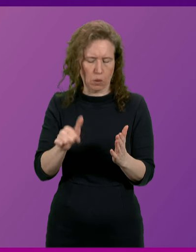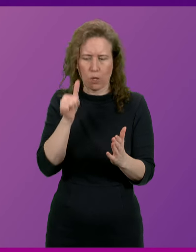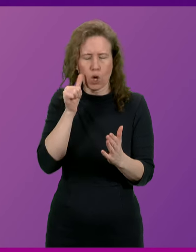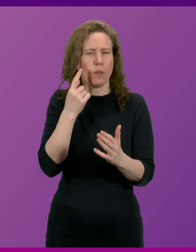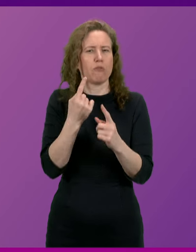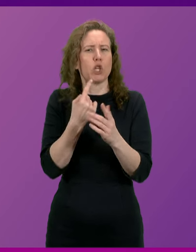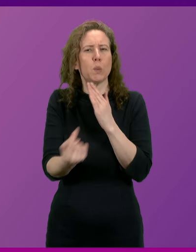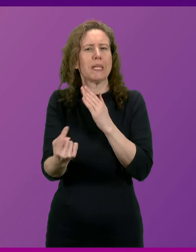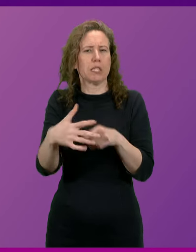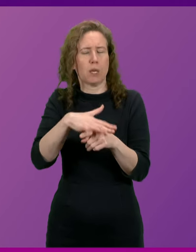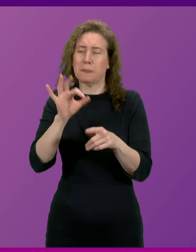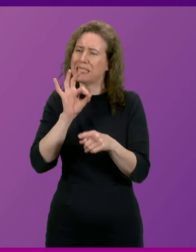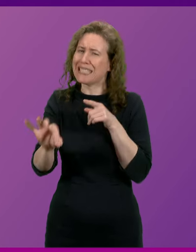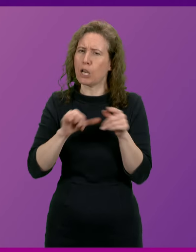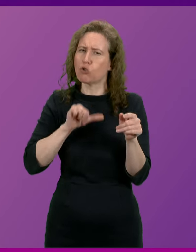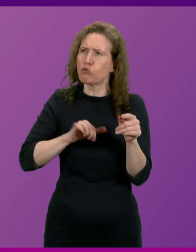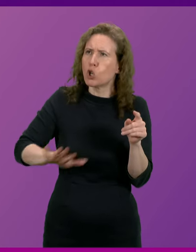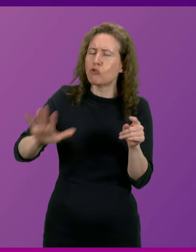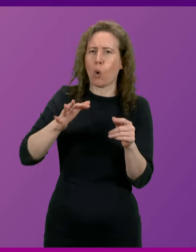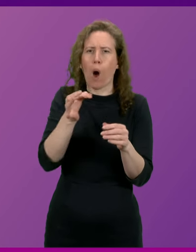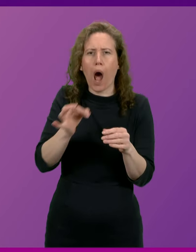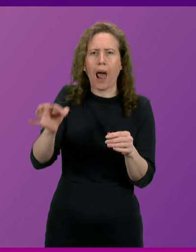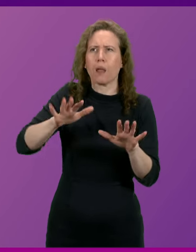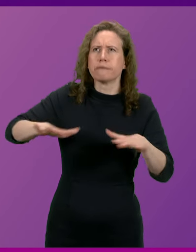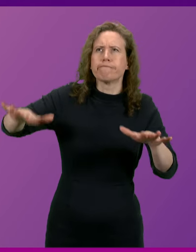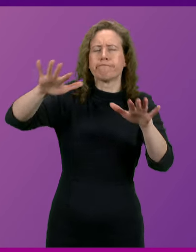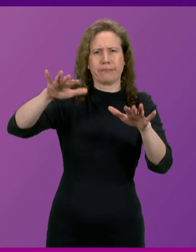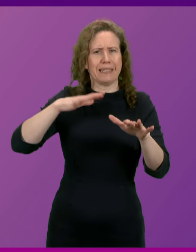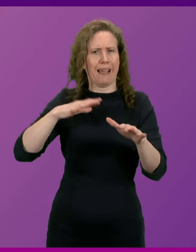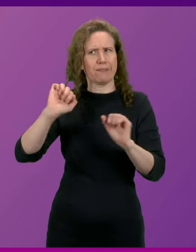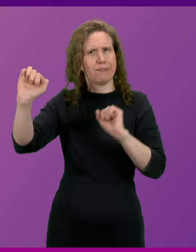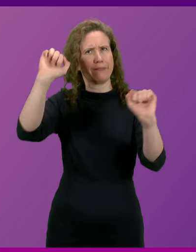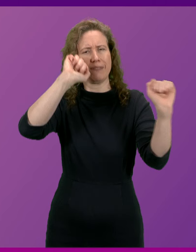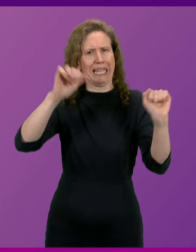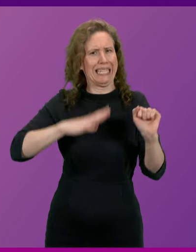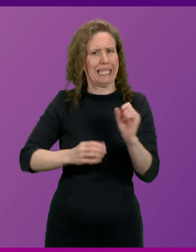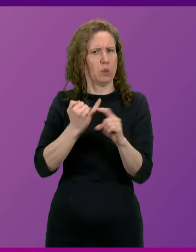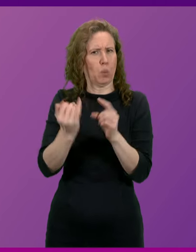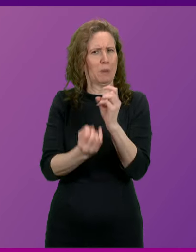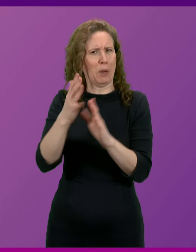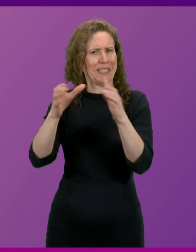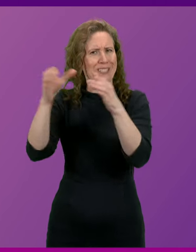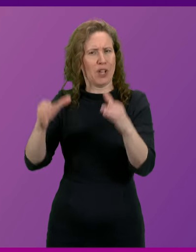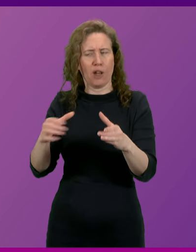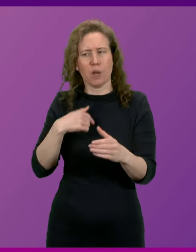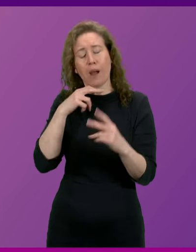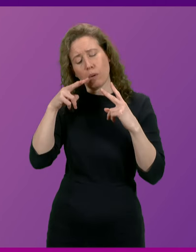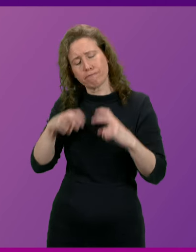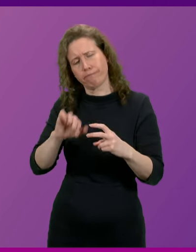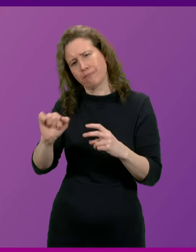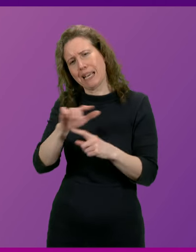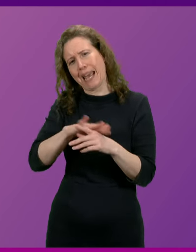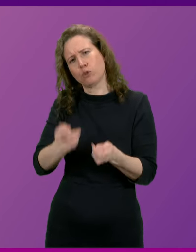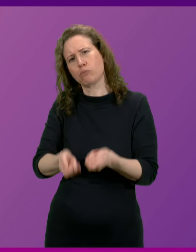circumstances, particularly in rural and island Scotland. So I will ask the Cabinet Secretary to take a look at the detailed case that Christine Graham raises